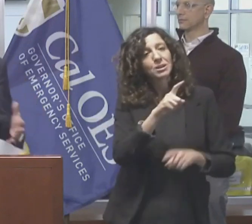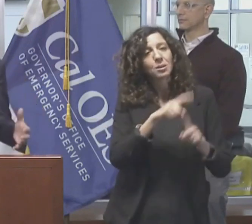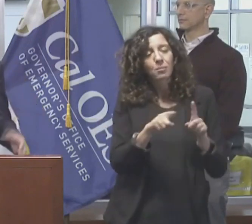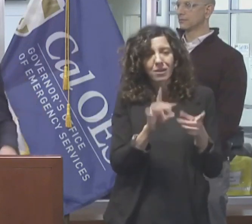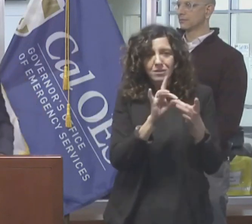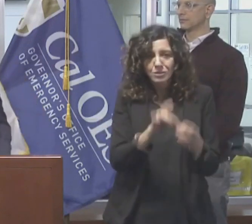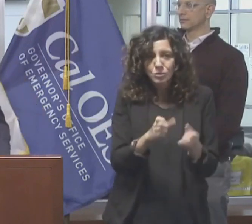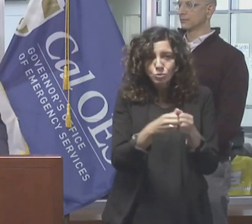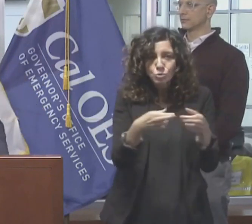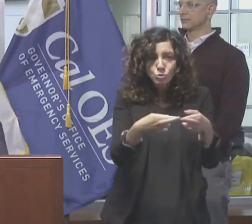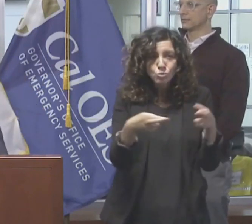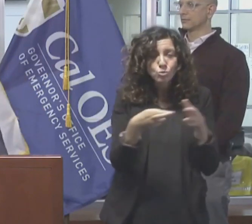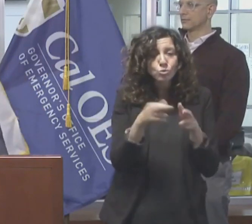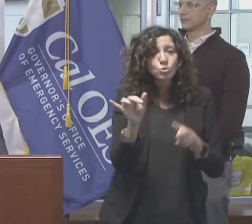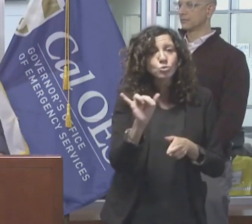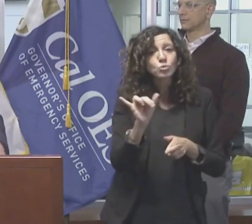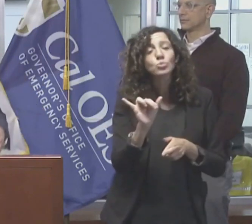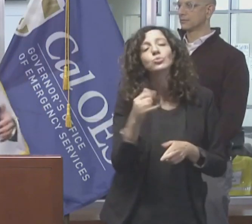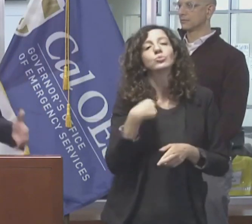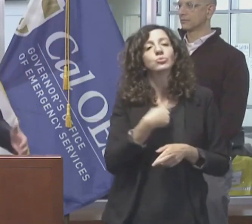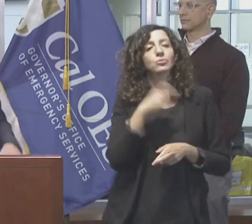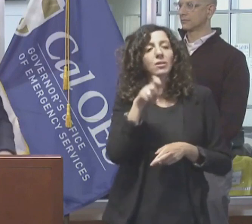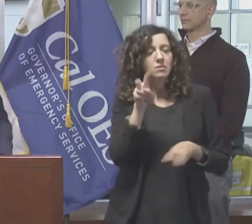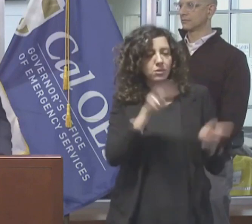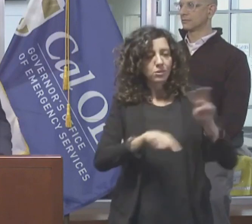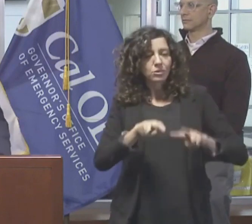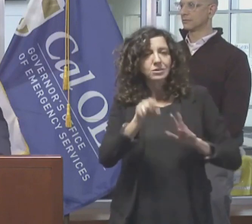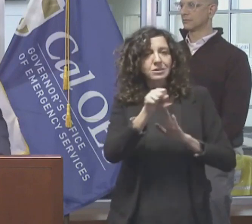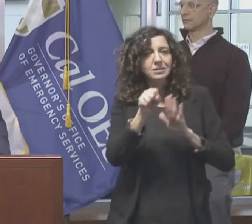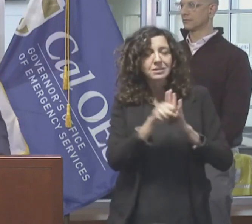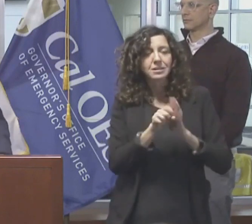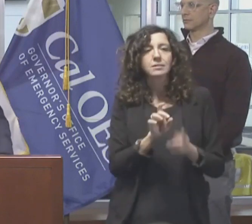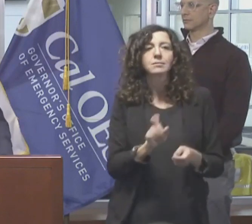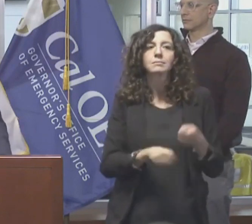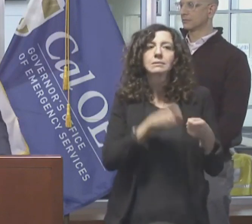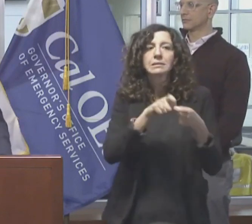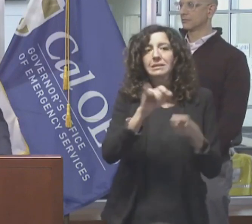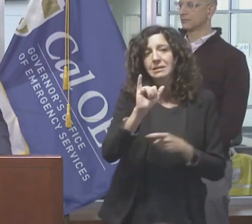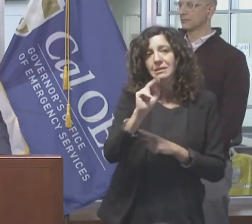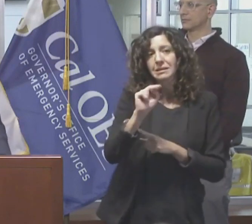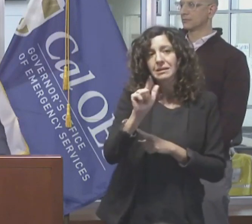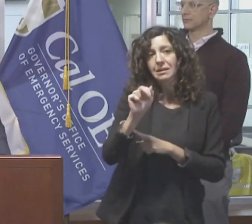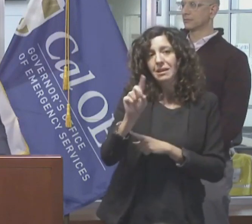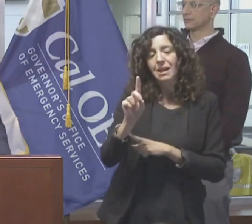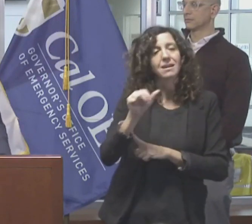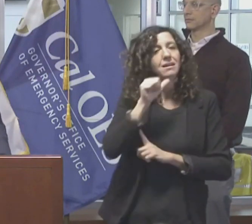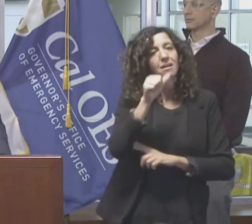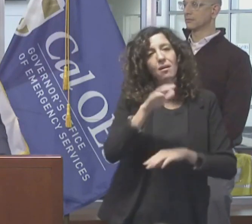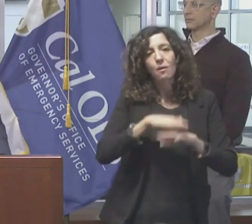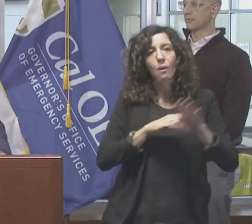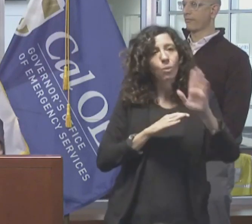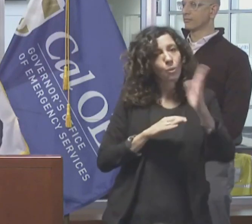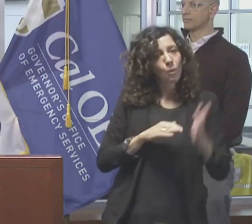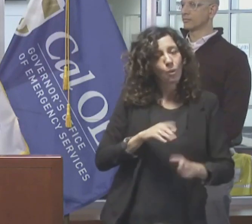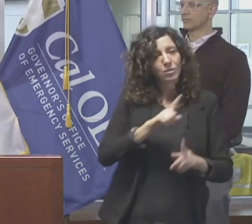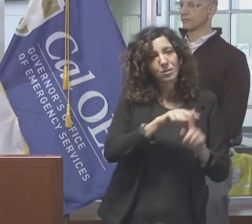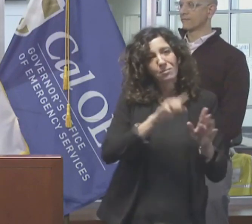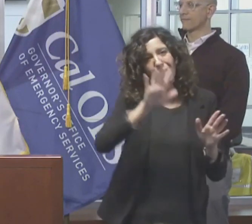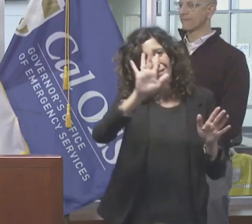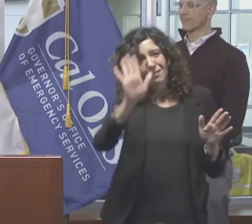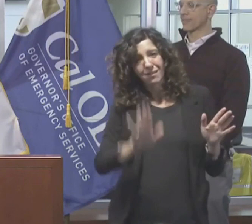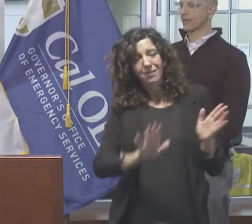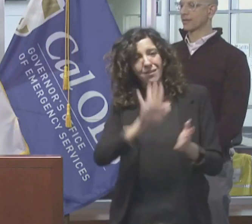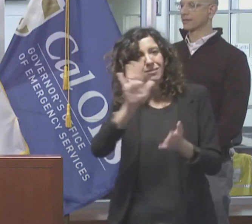regional basis, looking at other parts of the state, particularly the inland part of the state, not just in coastal California. But we are